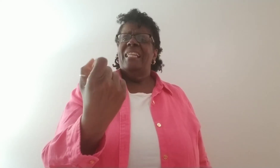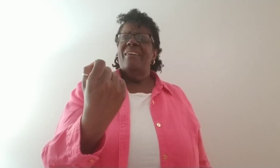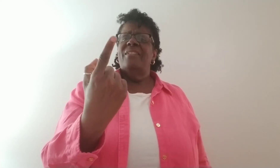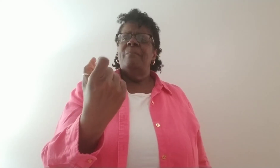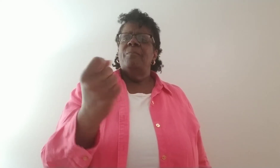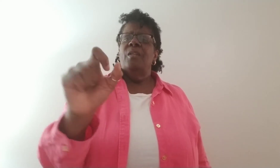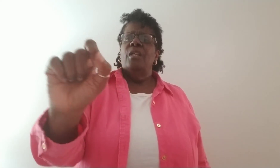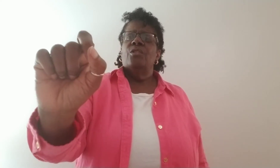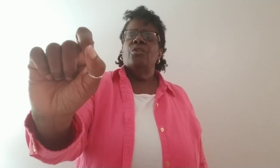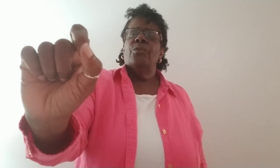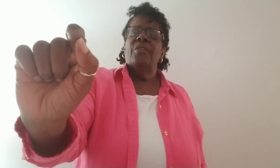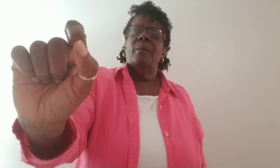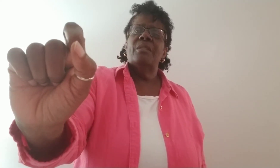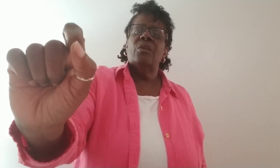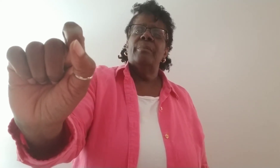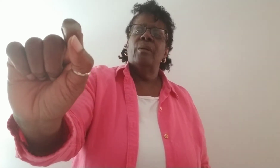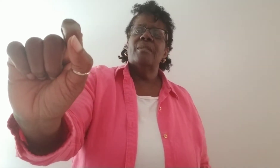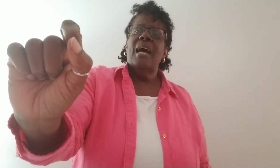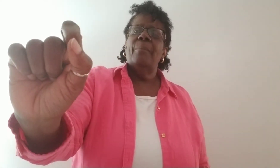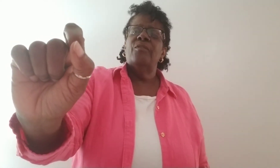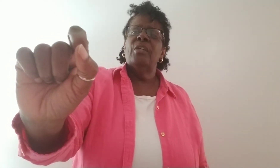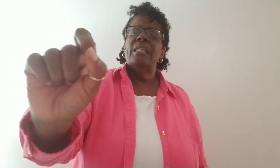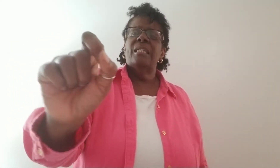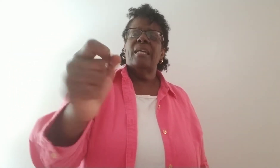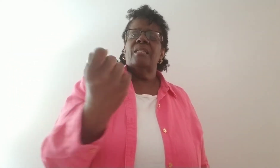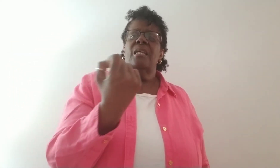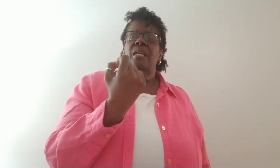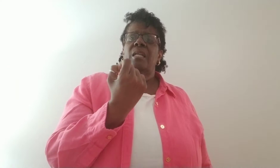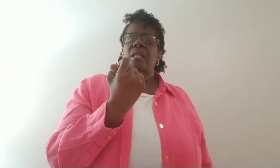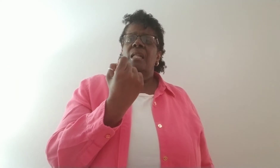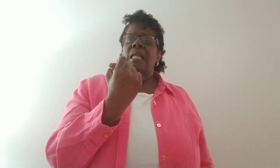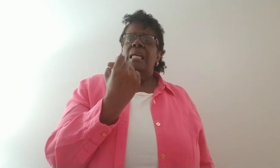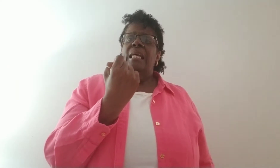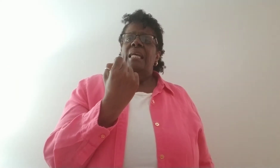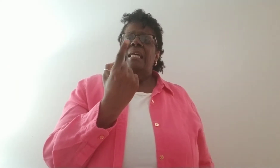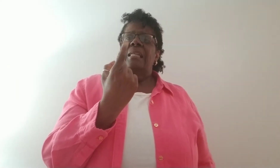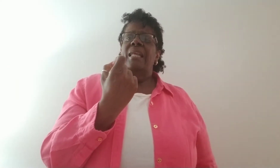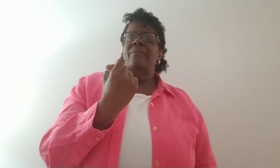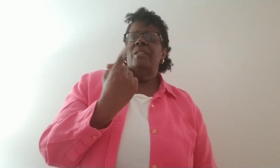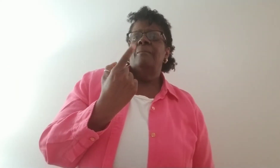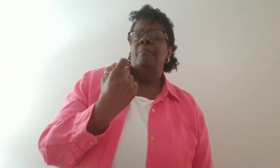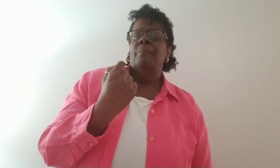11. So your thumb is going to be on top of your index. 11,